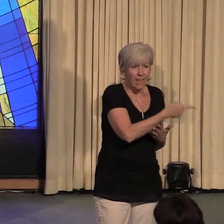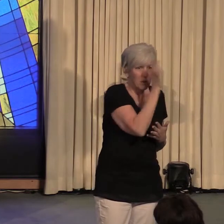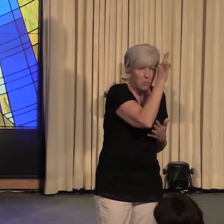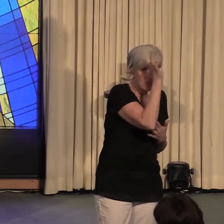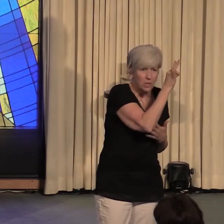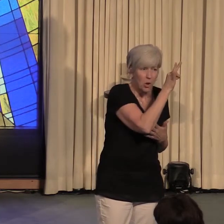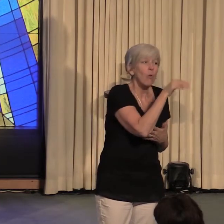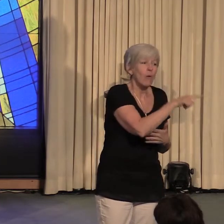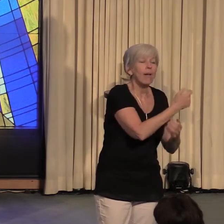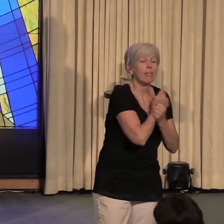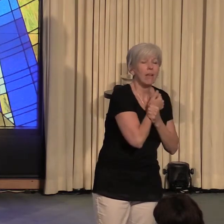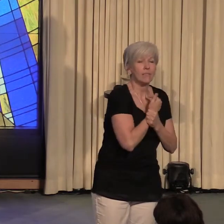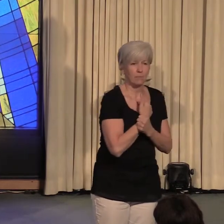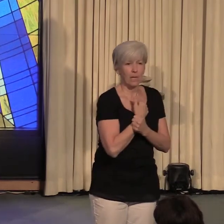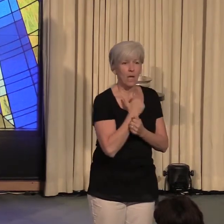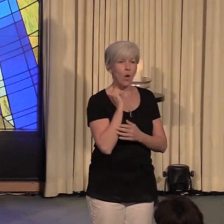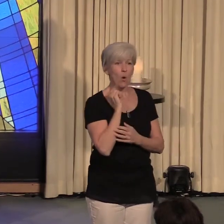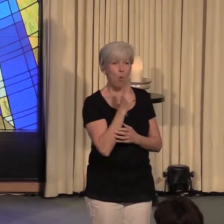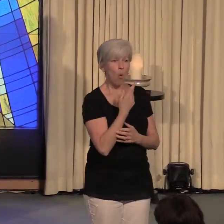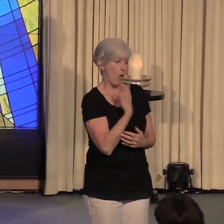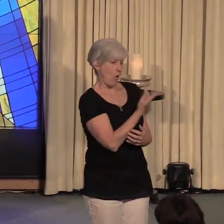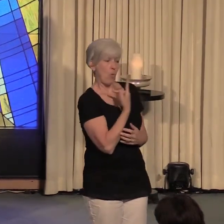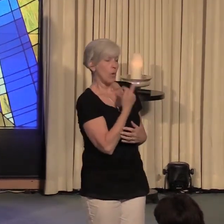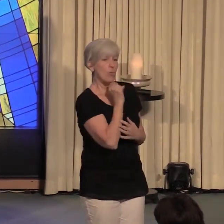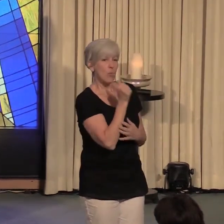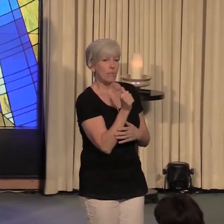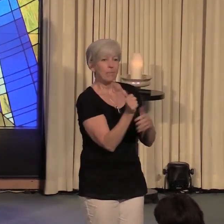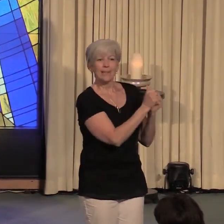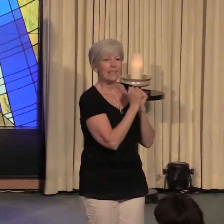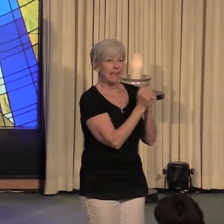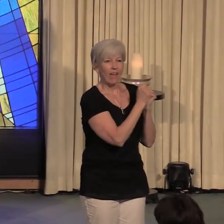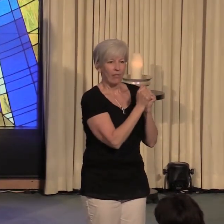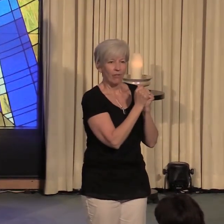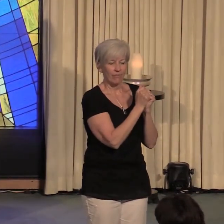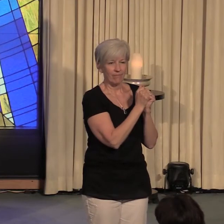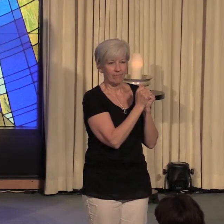or we wouldn't be here together on this earth calling each other's souls higher.